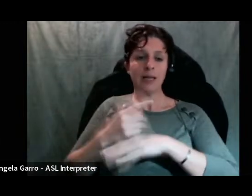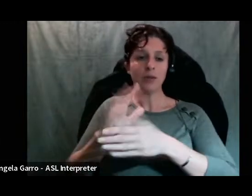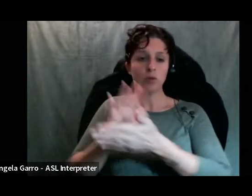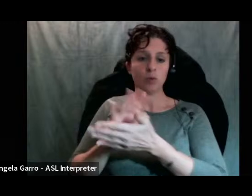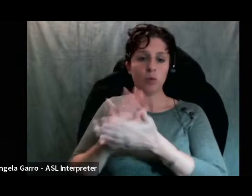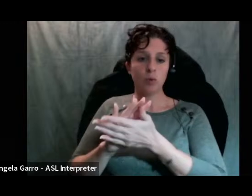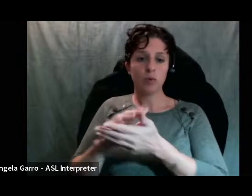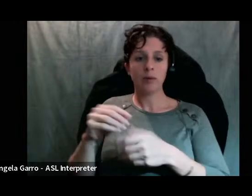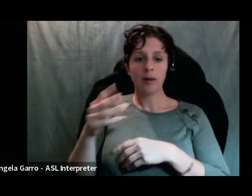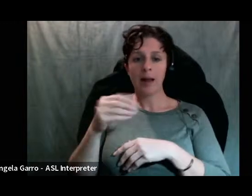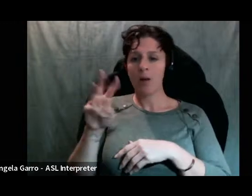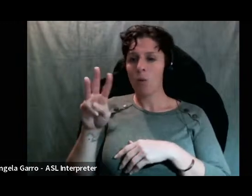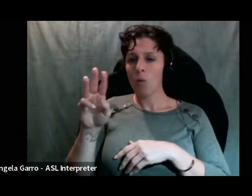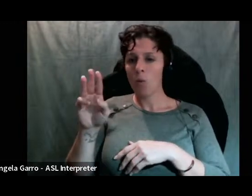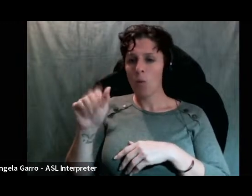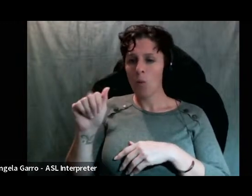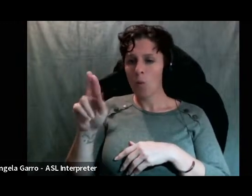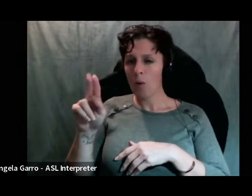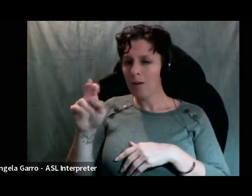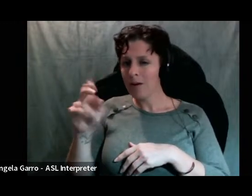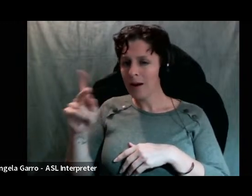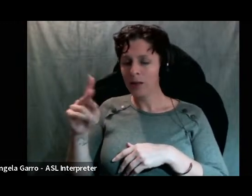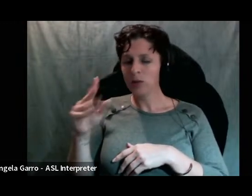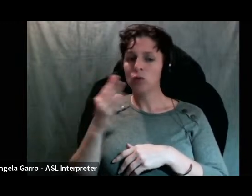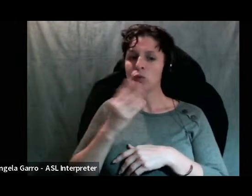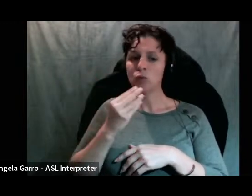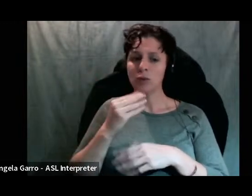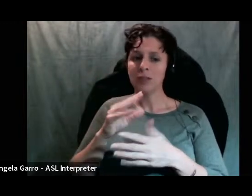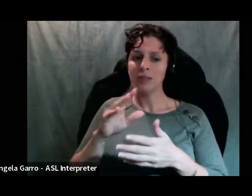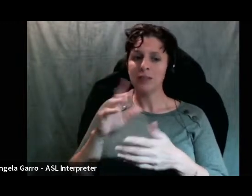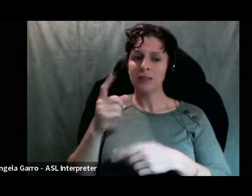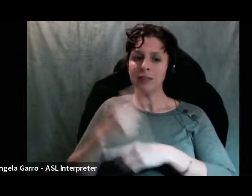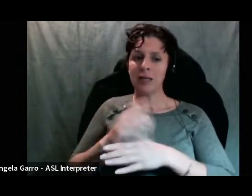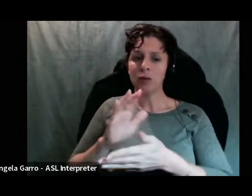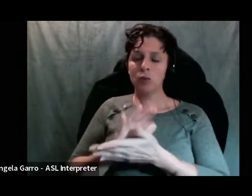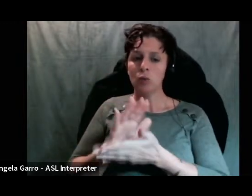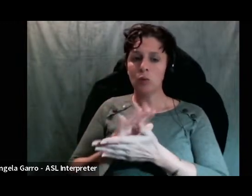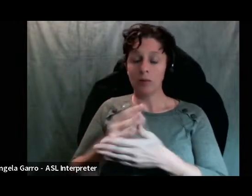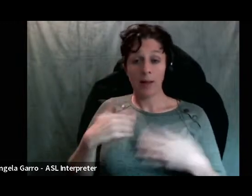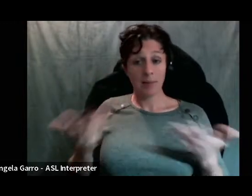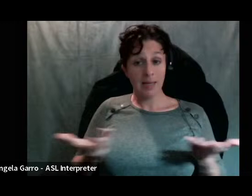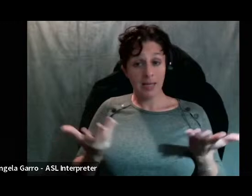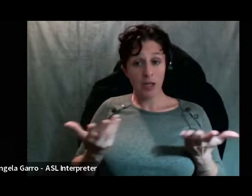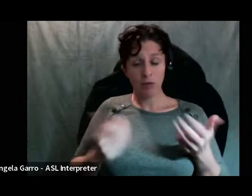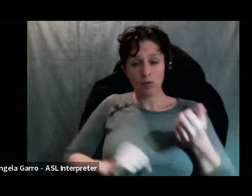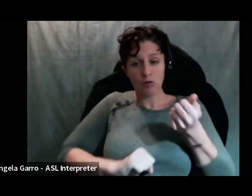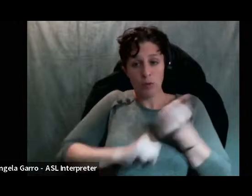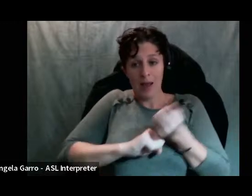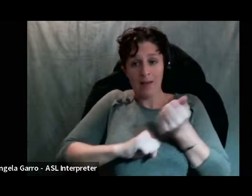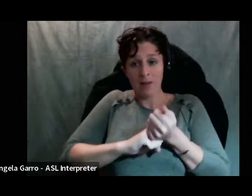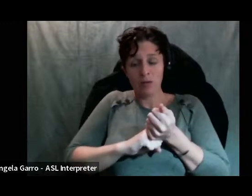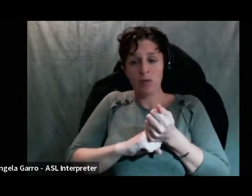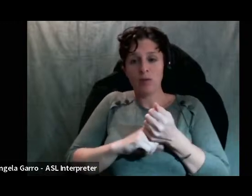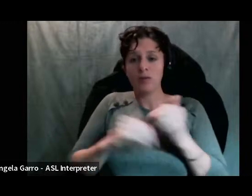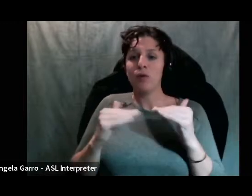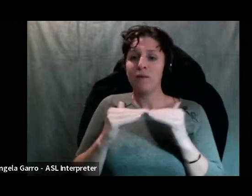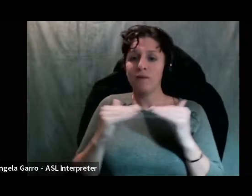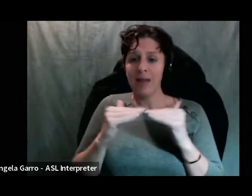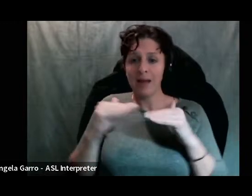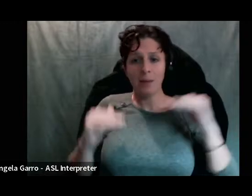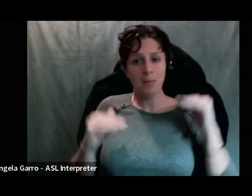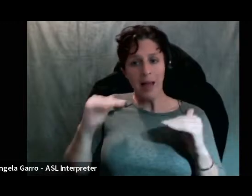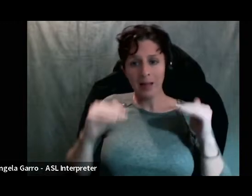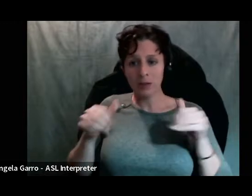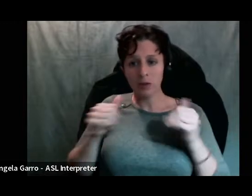Warnick Jewish Day School. I stand here before you today to advocate for a fair and balanced approach to